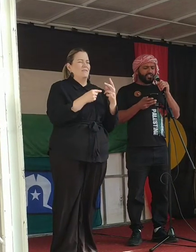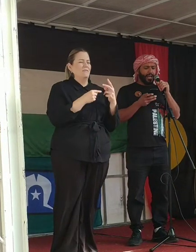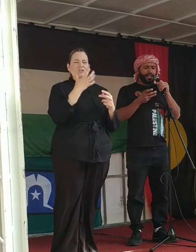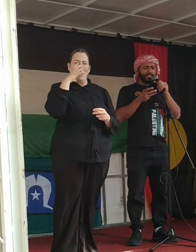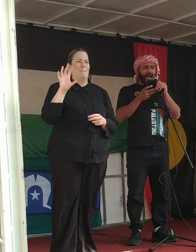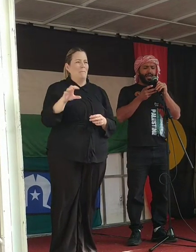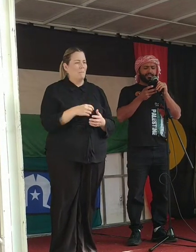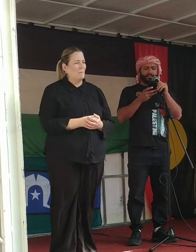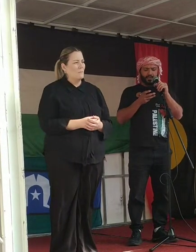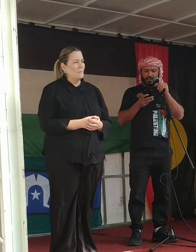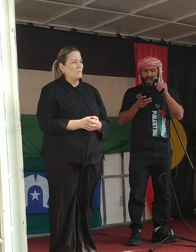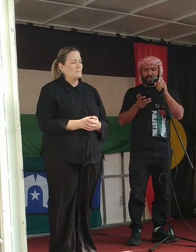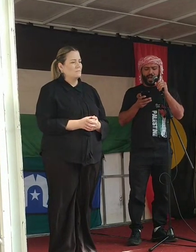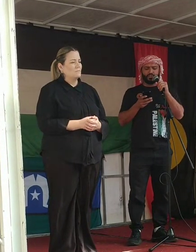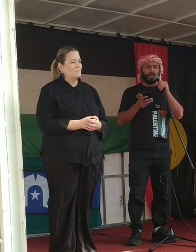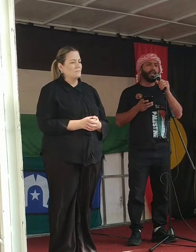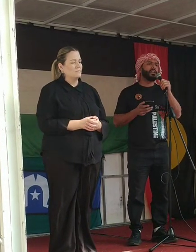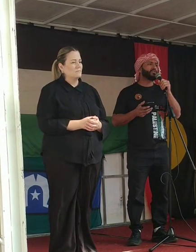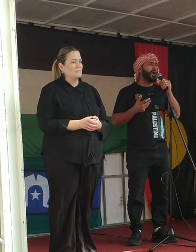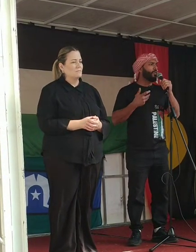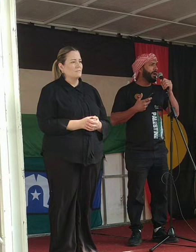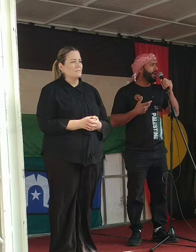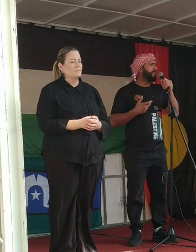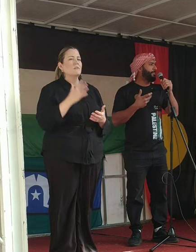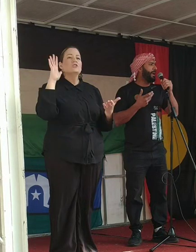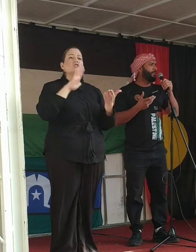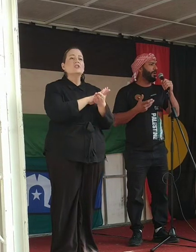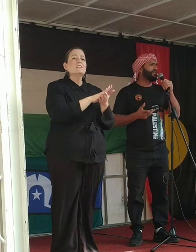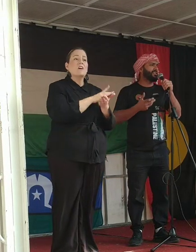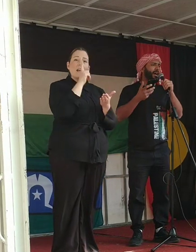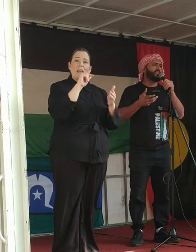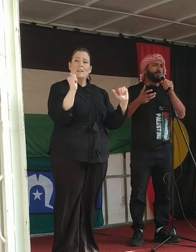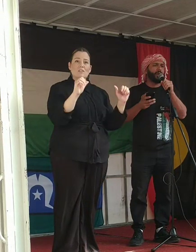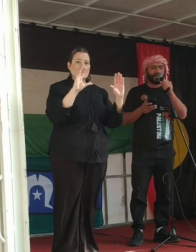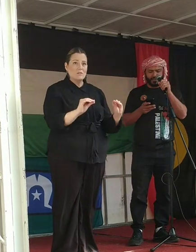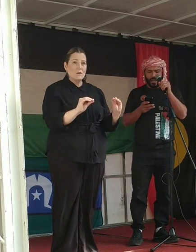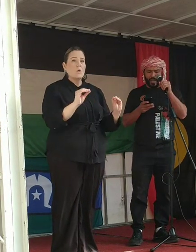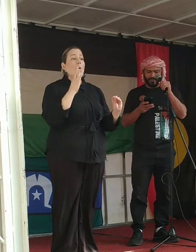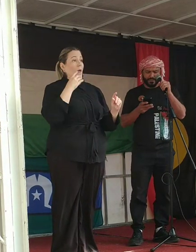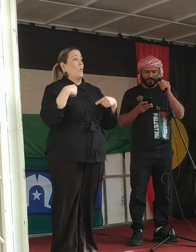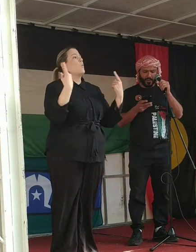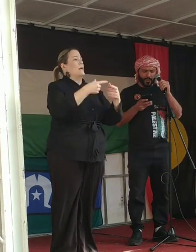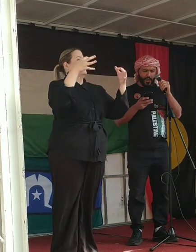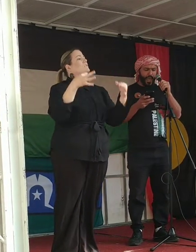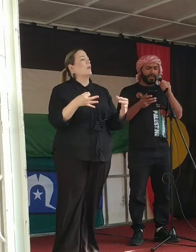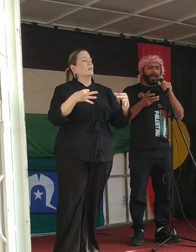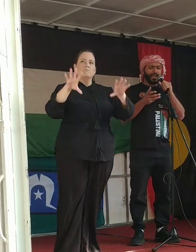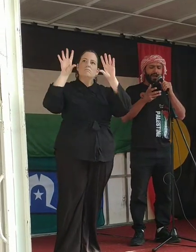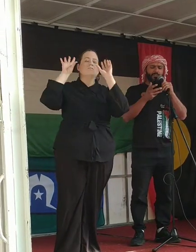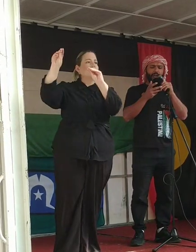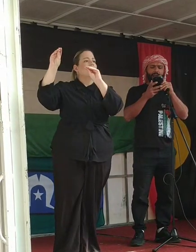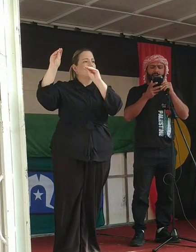A genocide can come to an end when we, the people, decide to bring it to an end. It